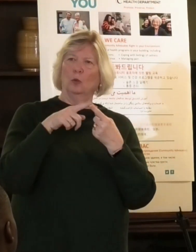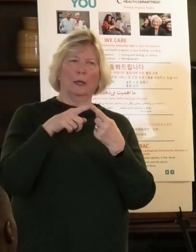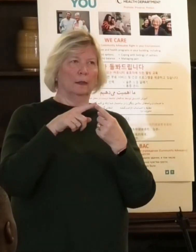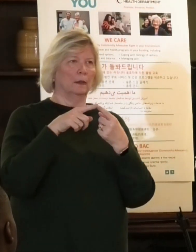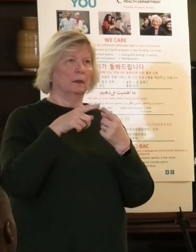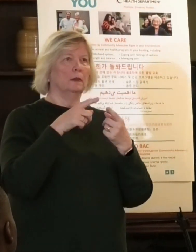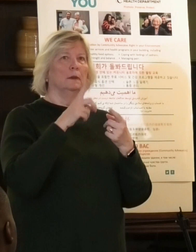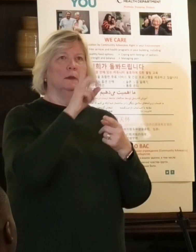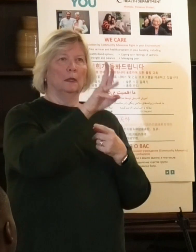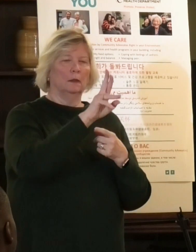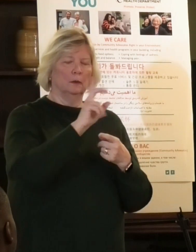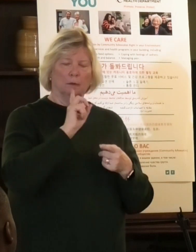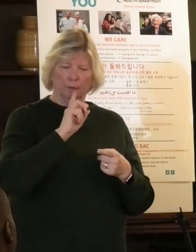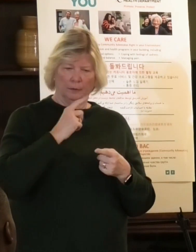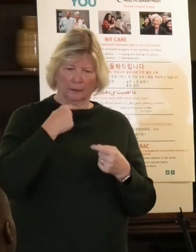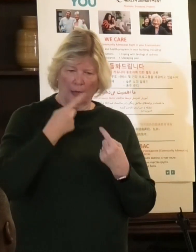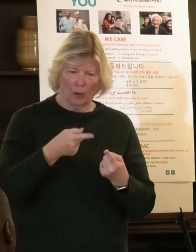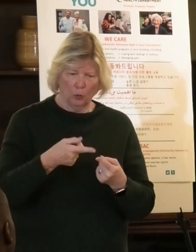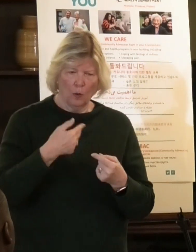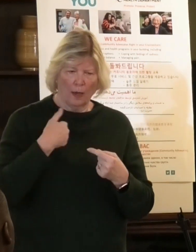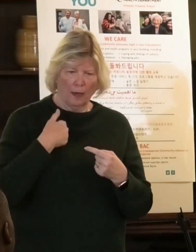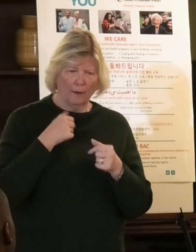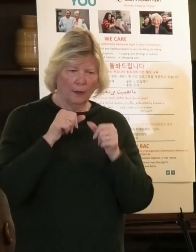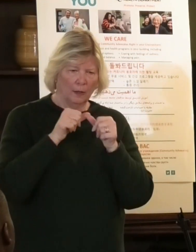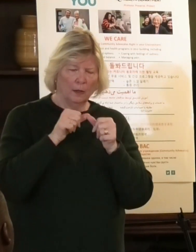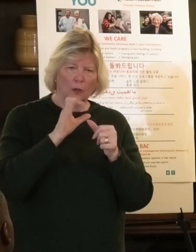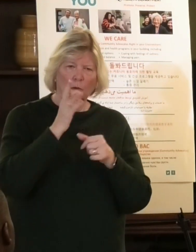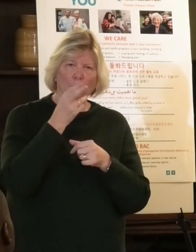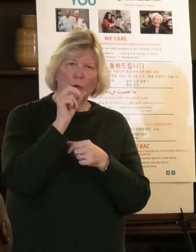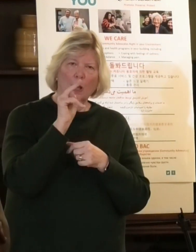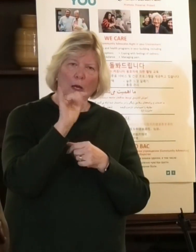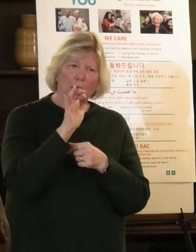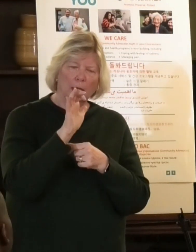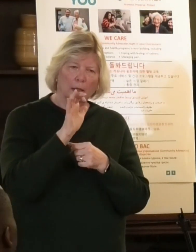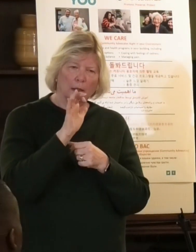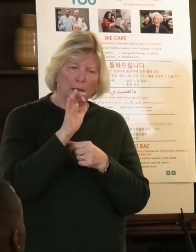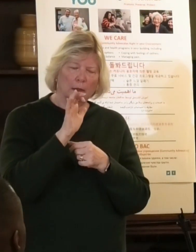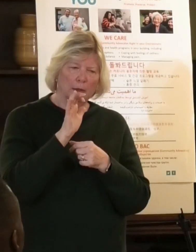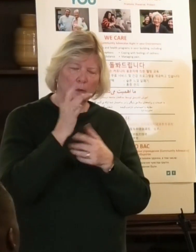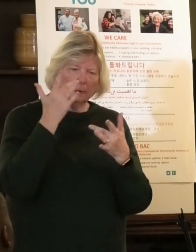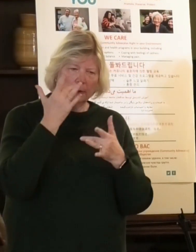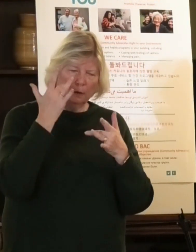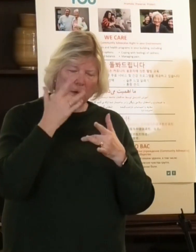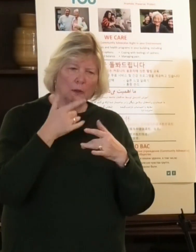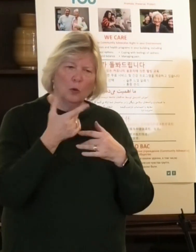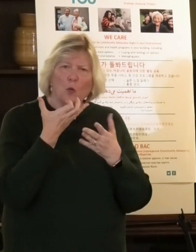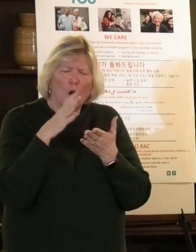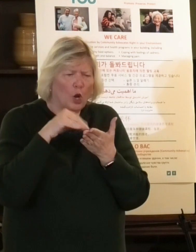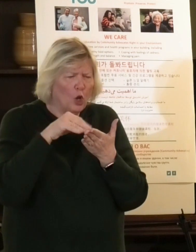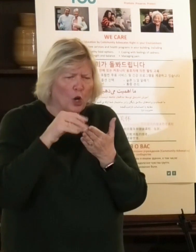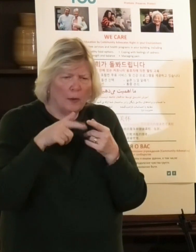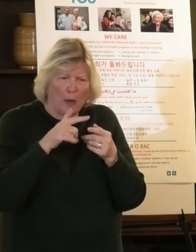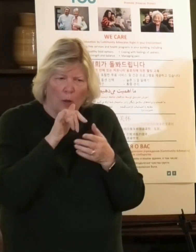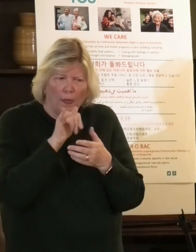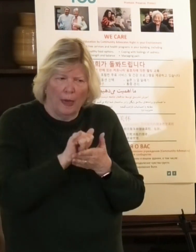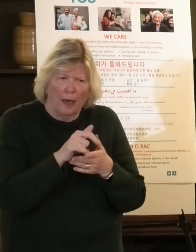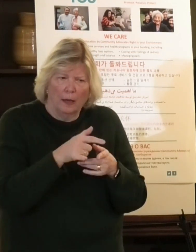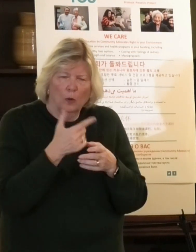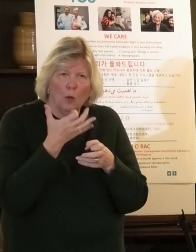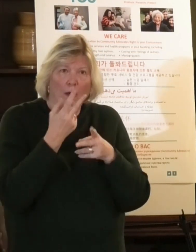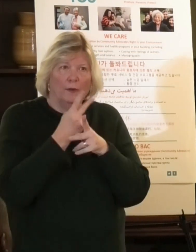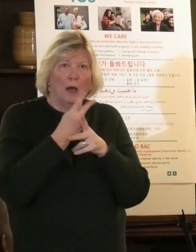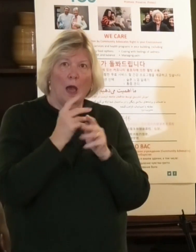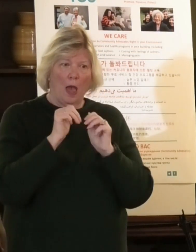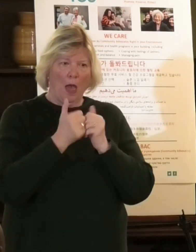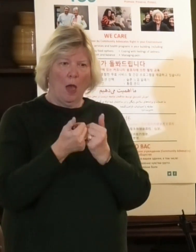diagnosis of a chronic condition, you begin to want to learn about that condition. And you want to try to figure out how you're going to